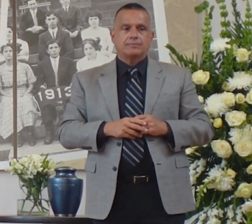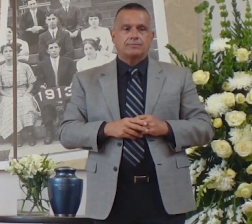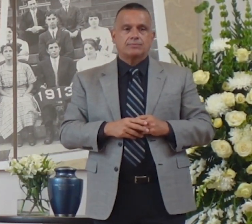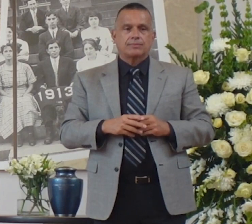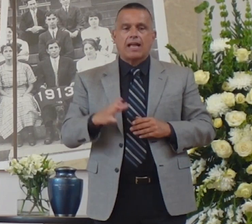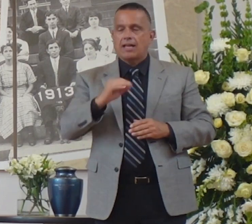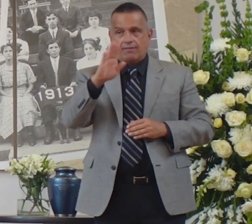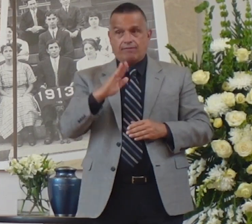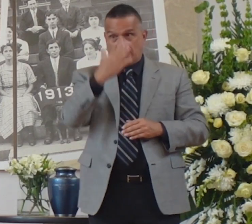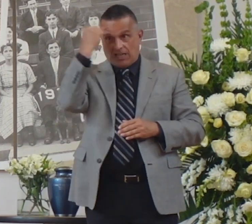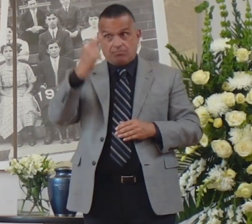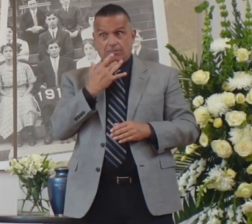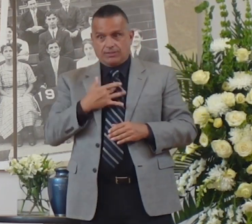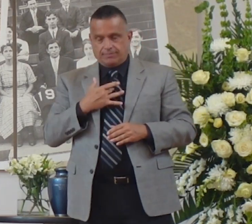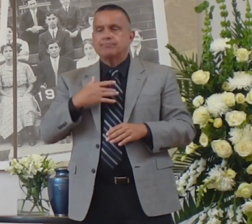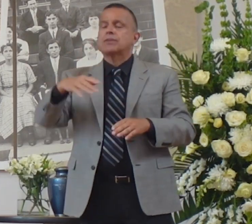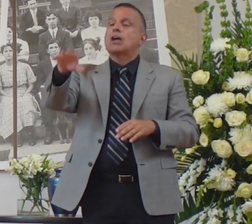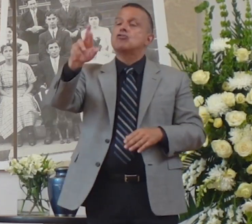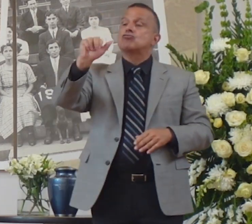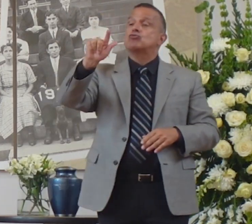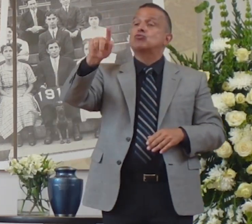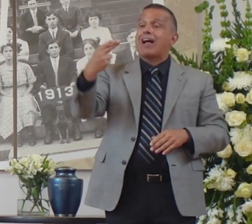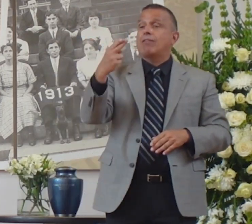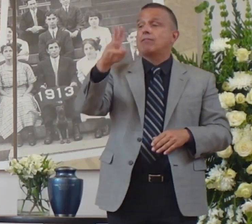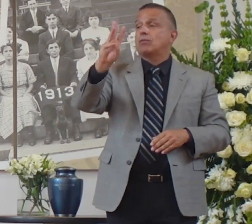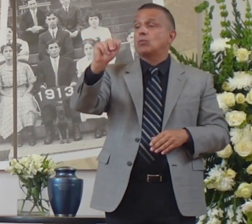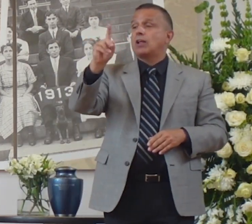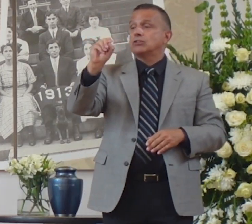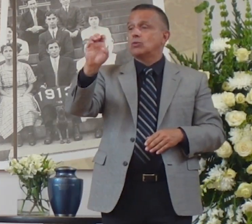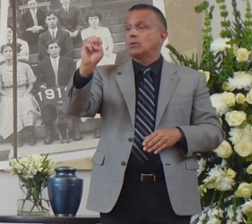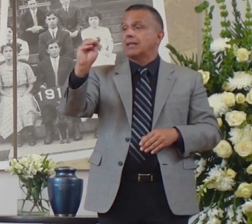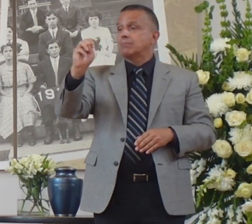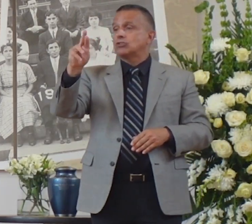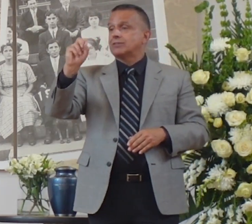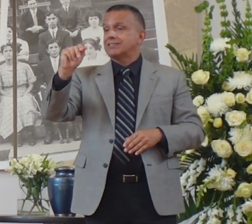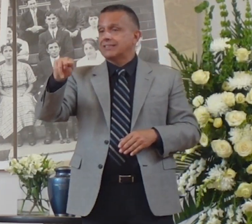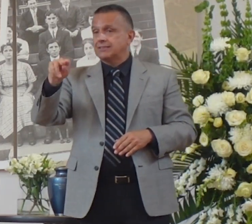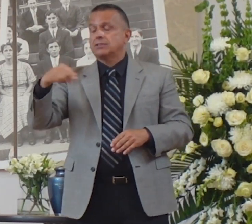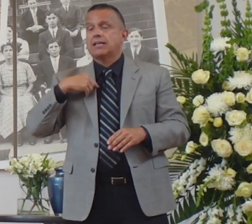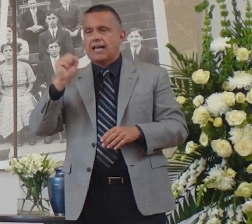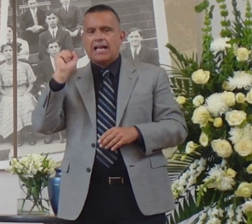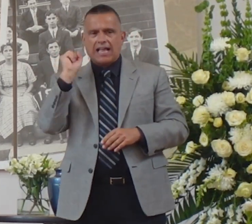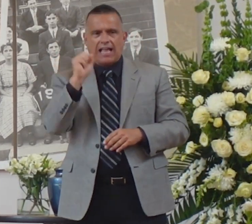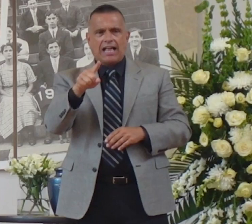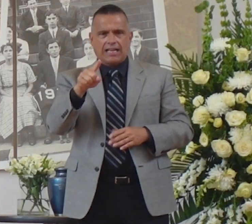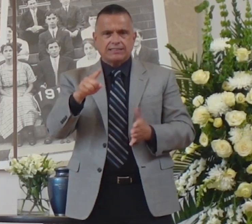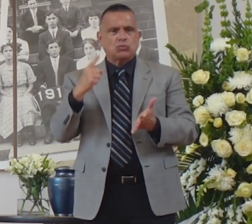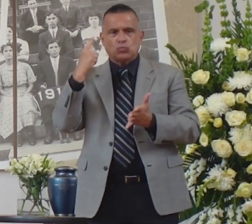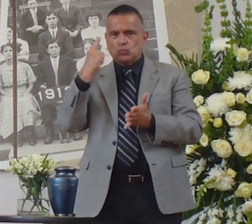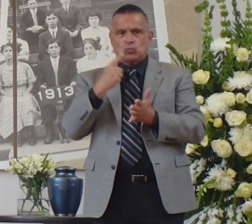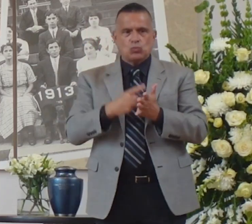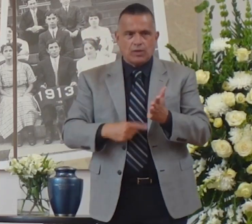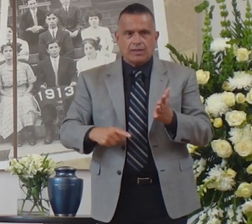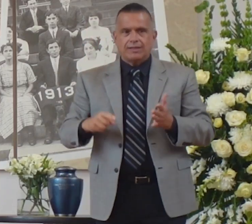Ralph Waldo Emerson asked the question, what is success? And he writes, to laugh often and